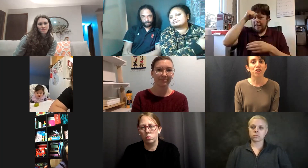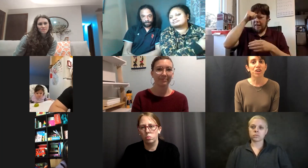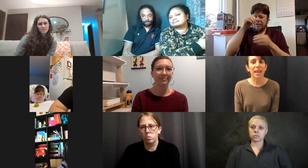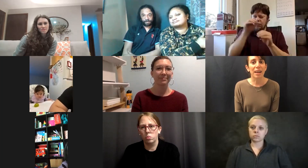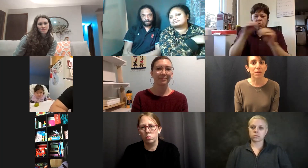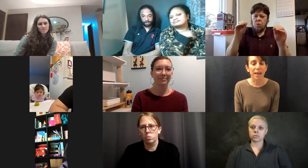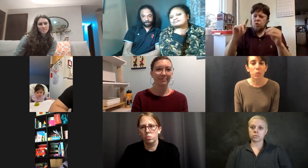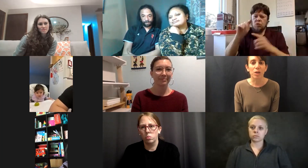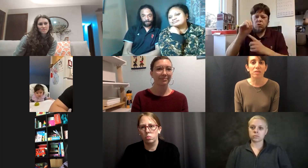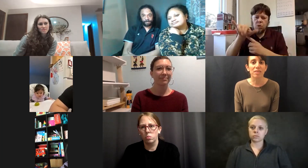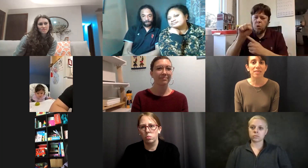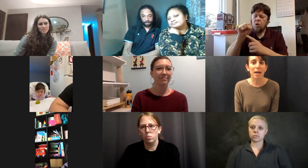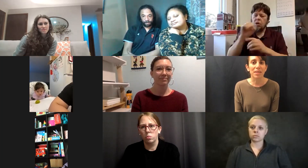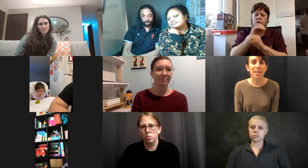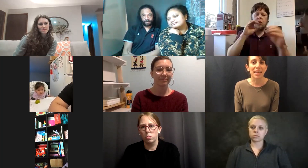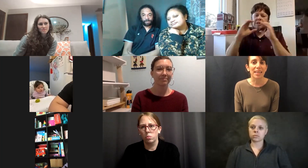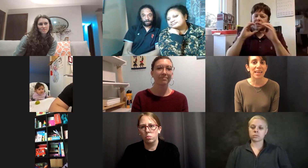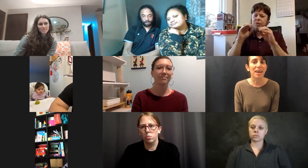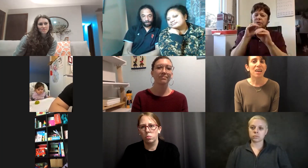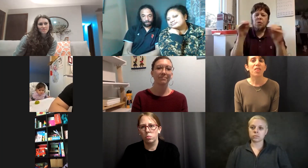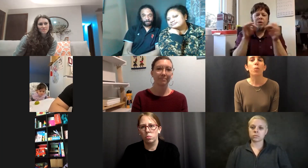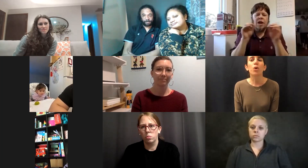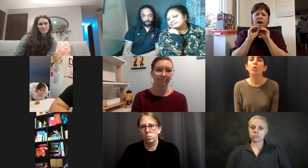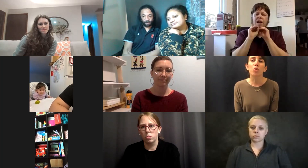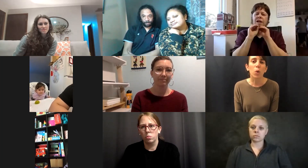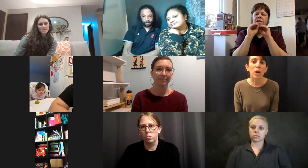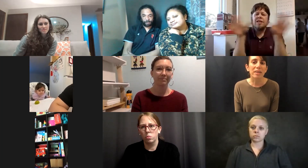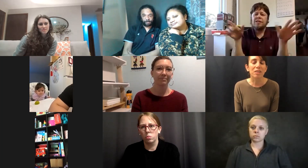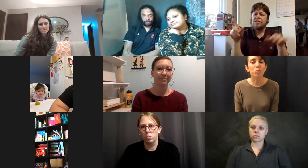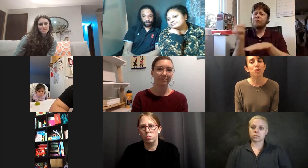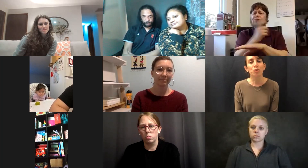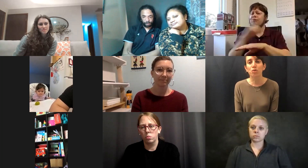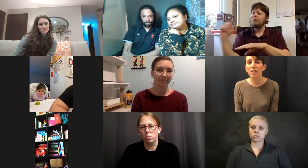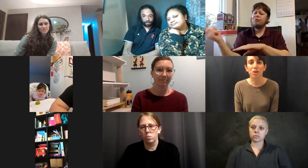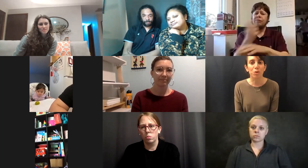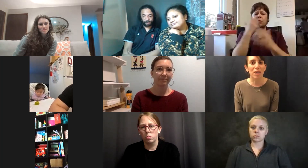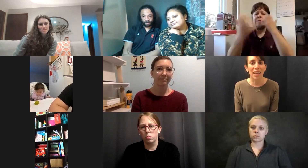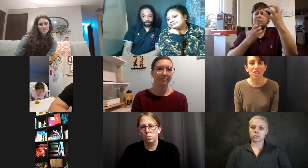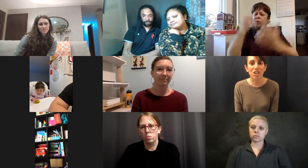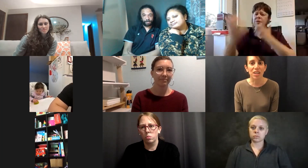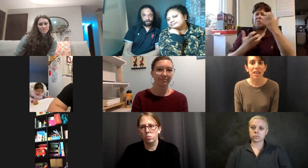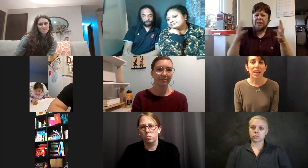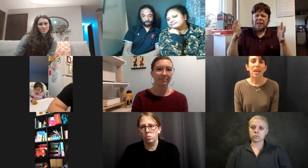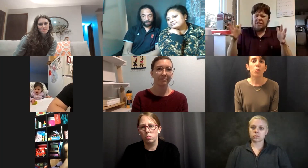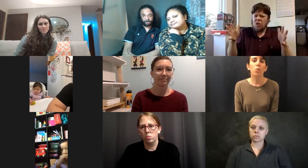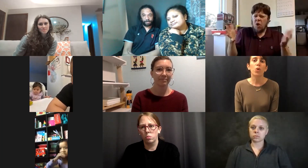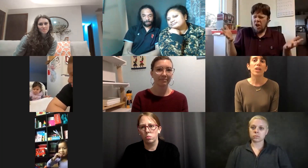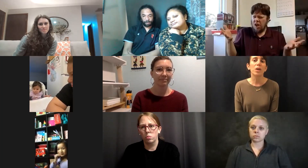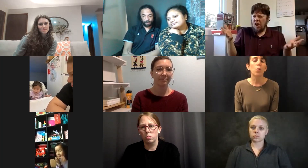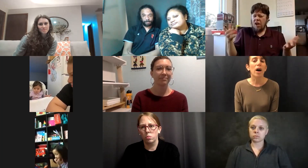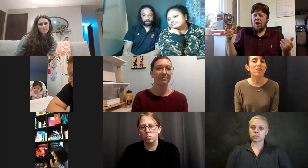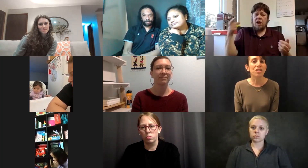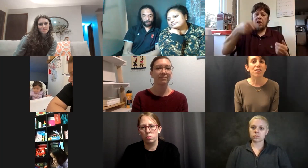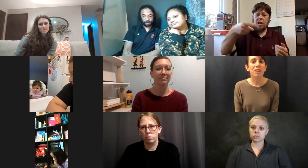just learning how to play. When he was adopted in India, there were no toys, there was no direct communication. He would